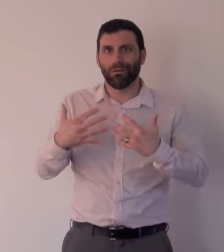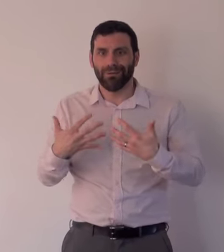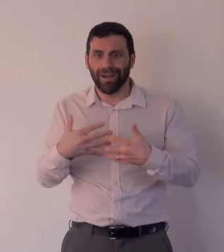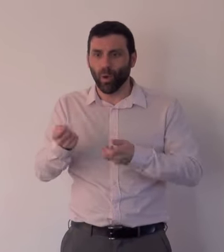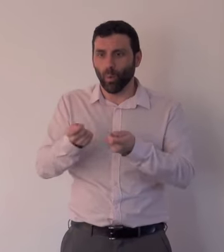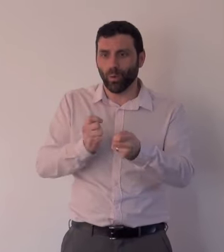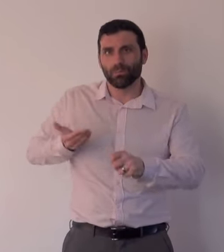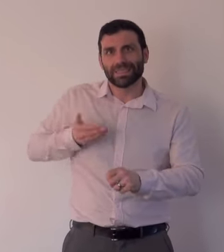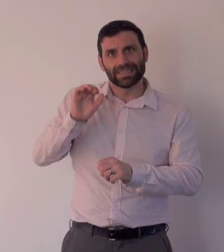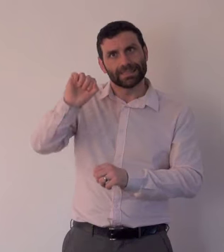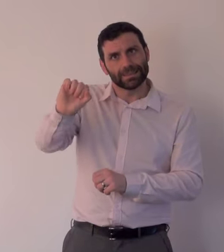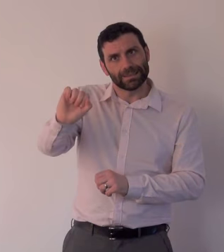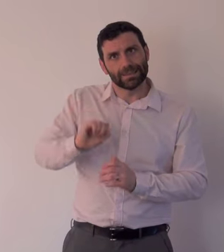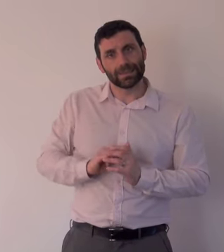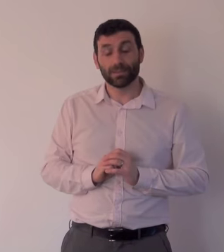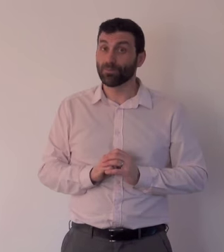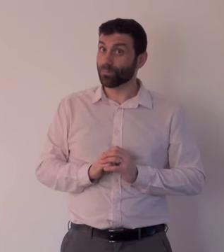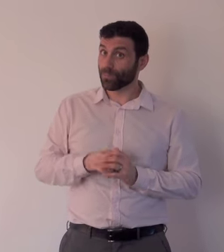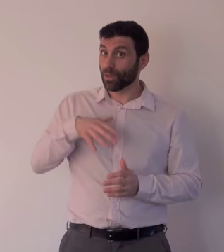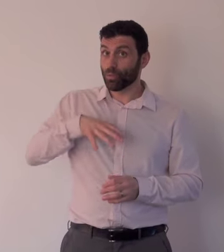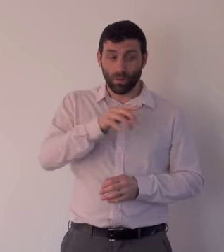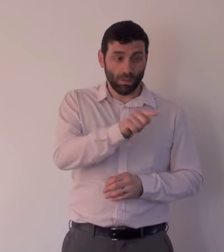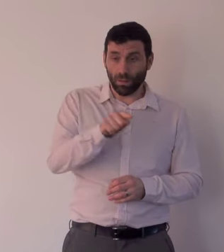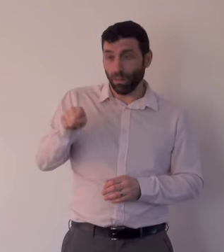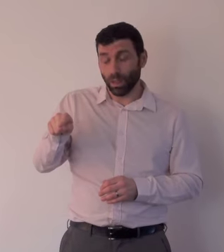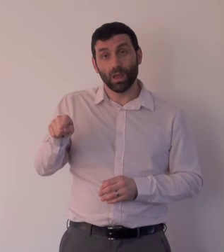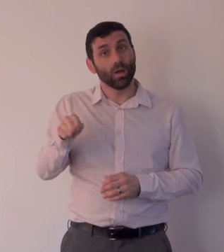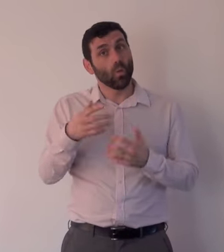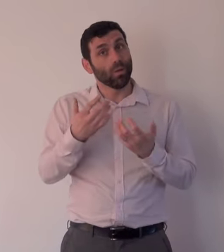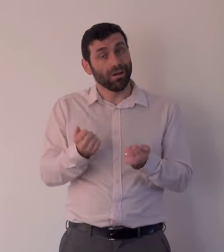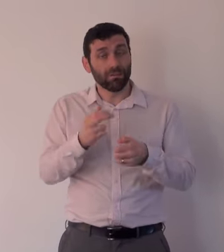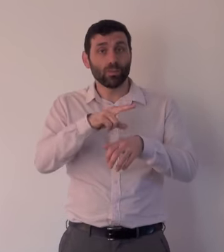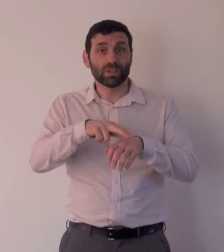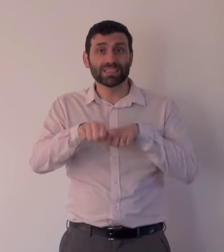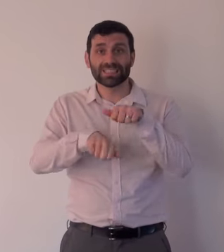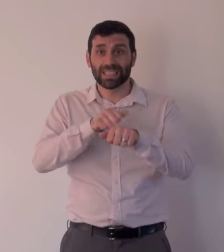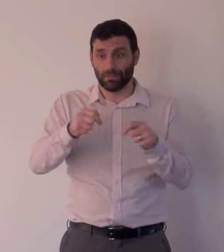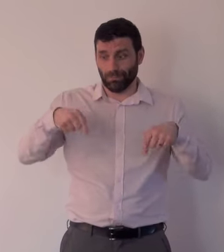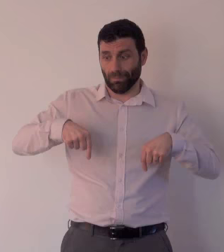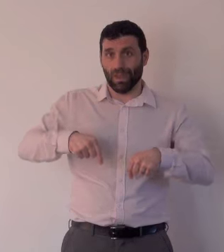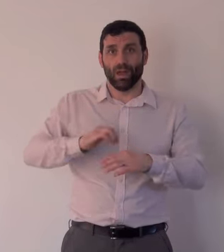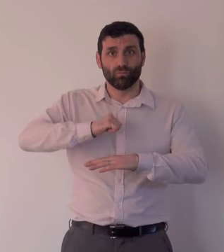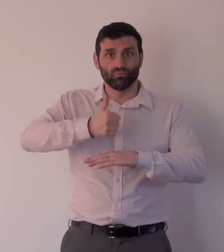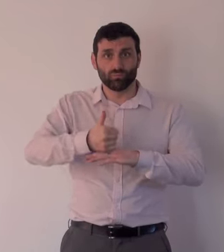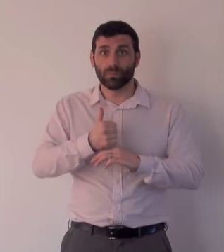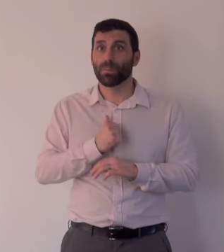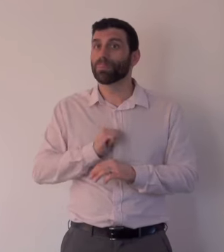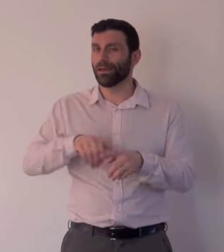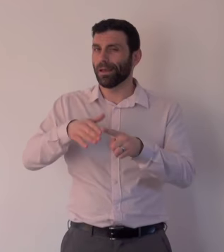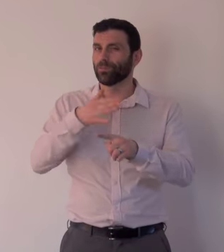the basics of running businesses. Well, we have some apprenticeship schemes available that are